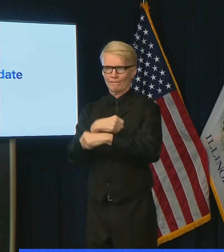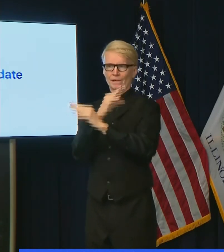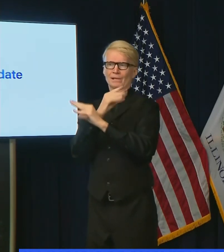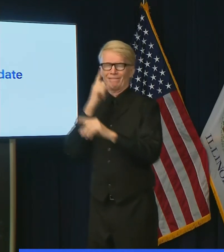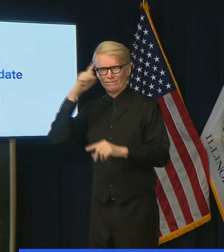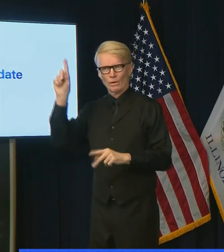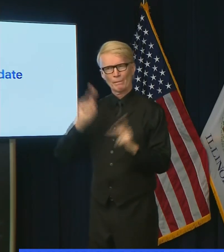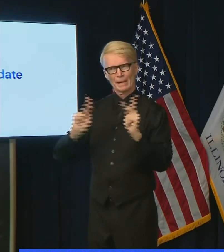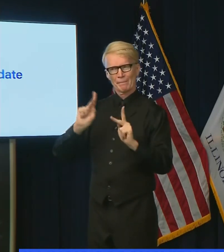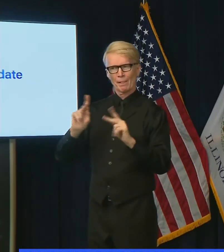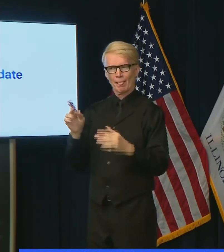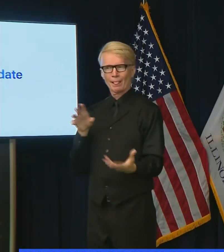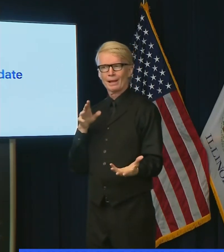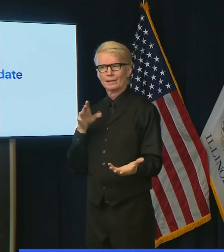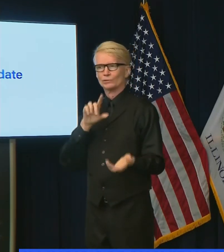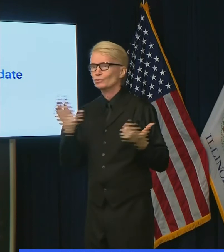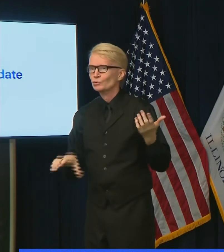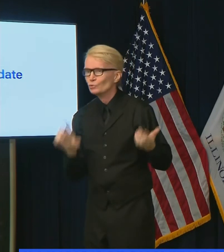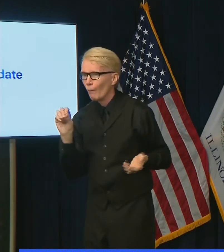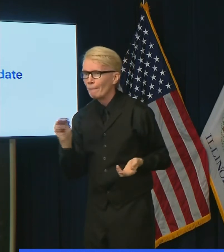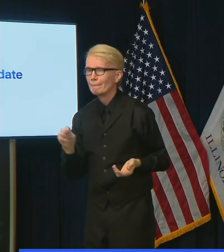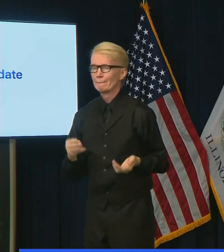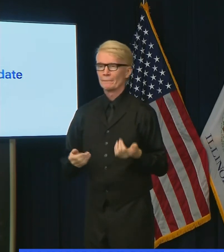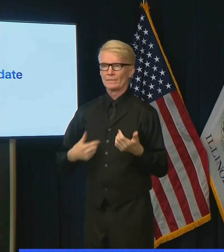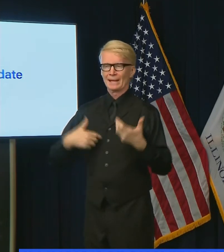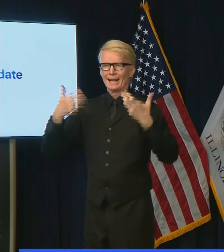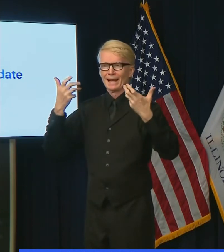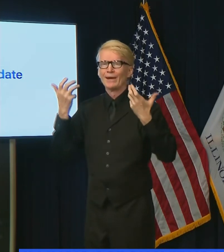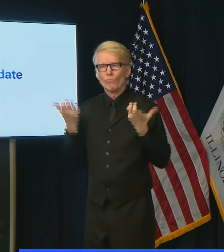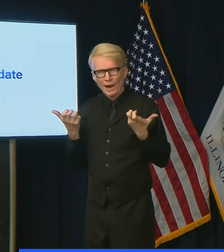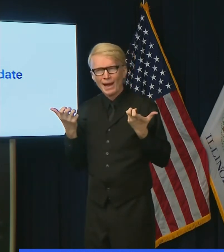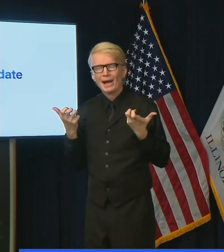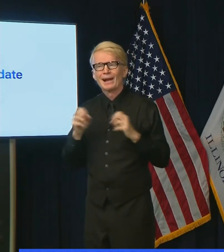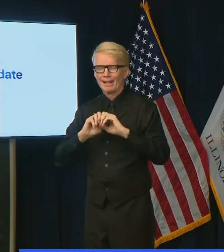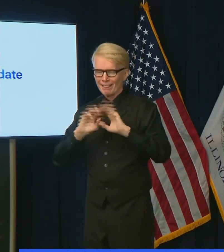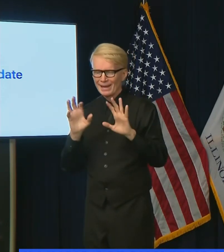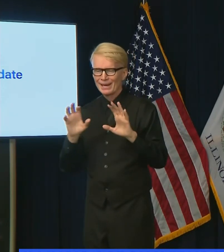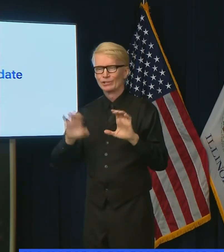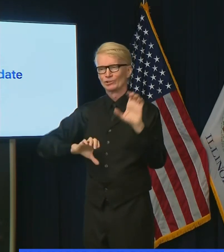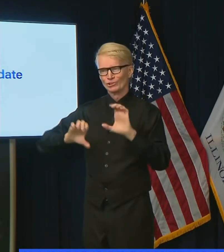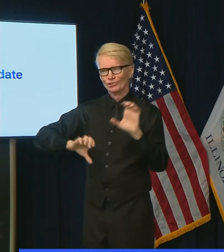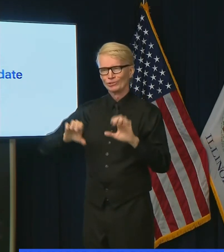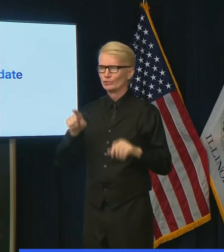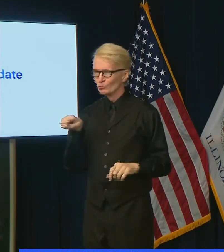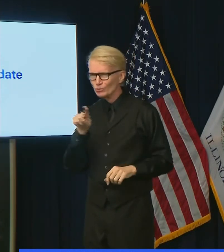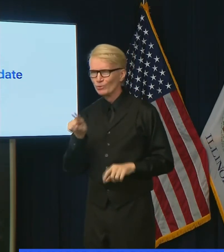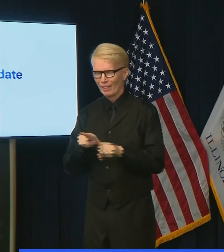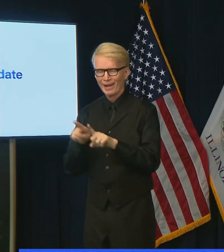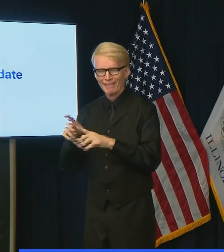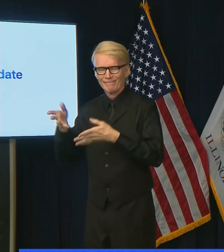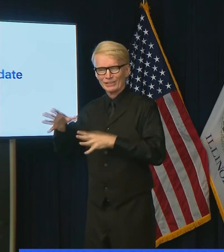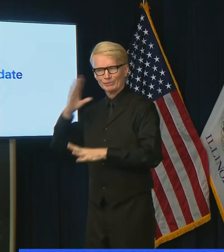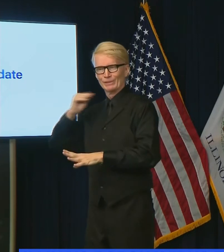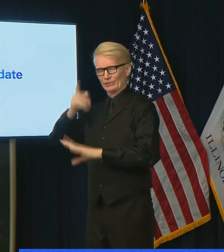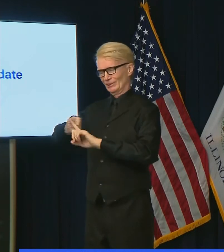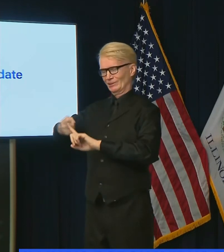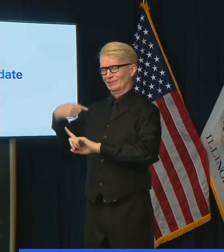message to not be clear. I want you to call or video chat, as many of you did at